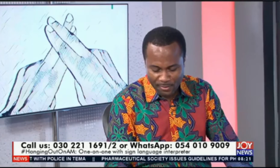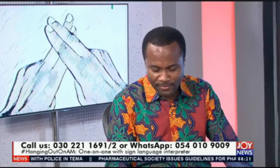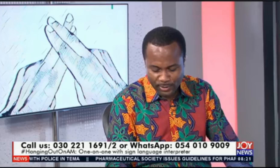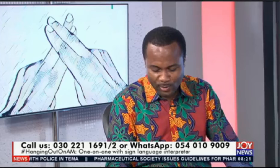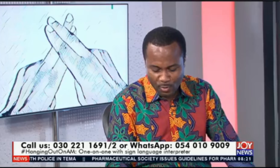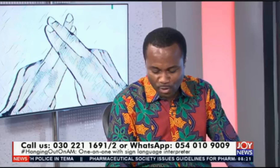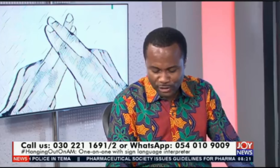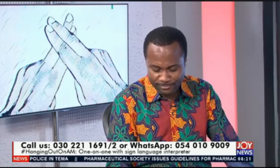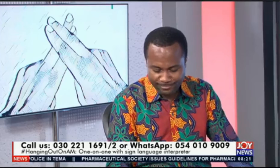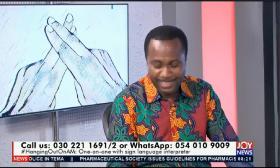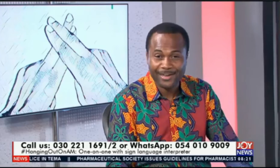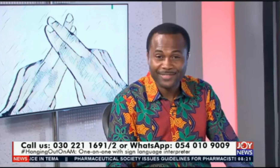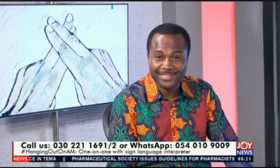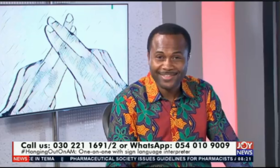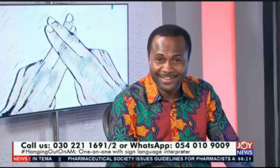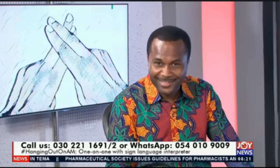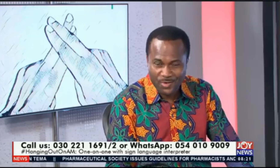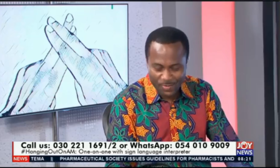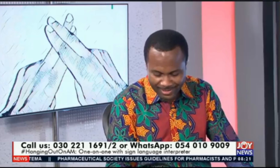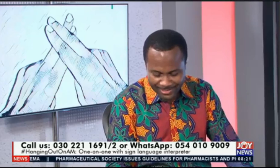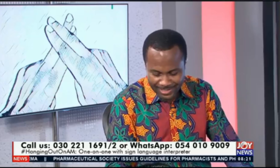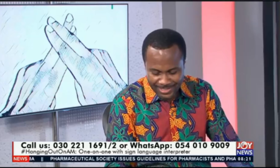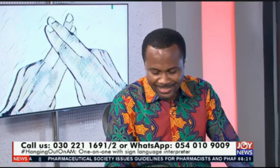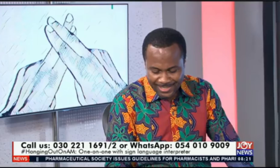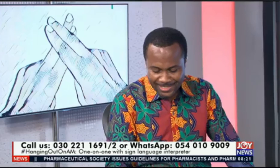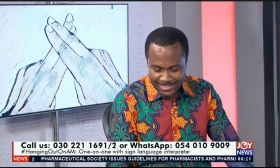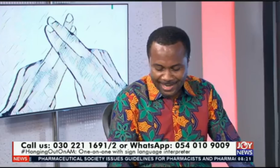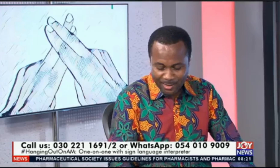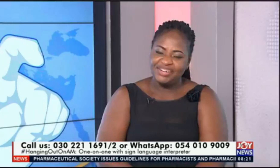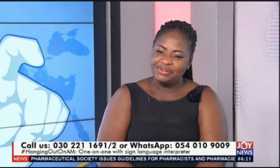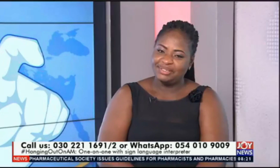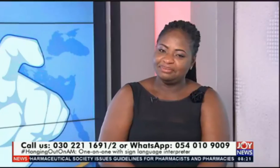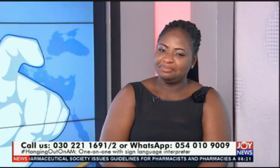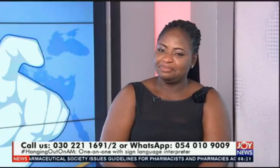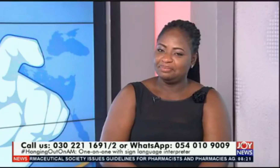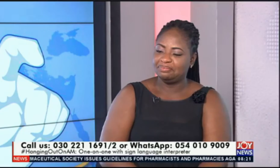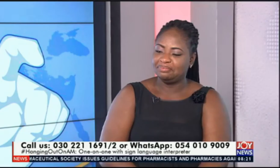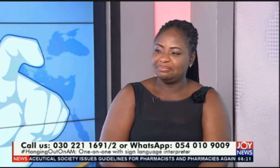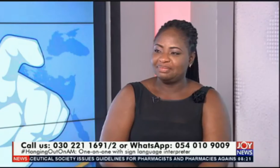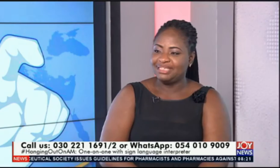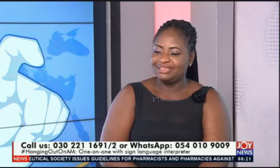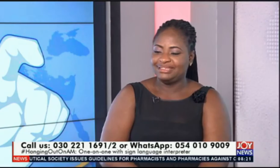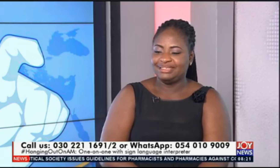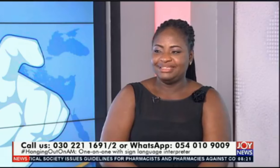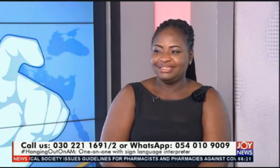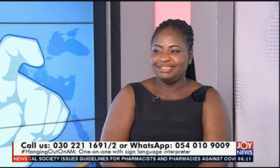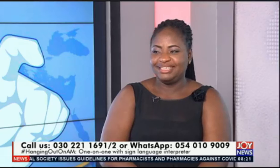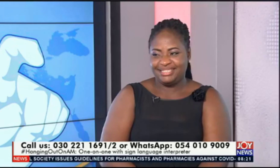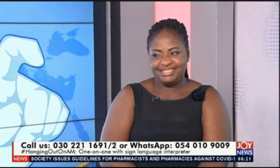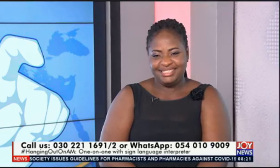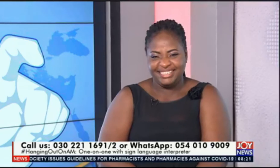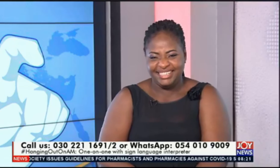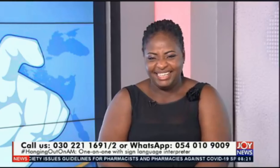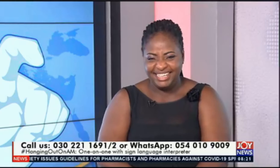some good friends who are watching. And I have to say that that's a good one. And I lost Aurelia's number. It's good that she just sent me a